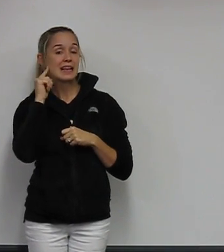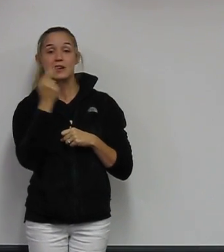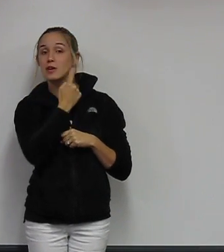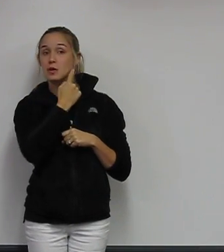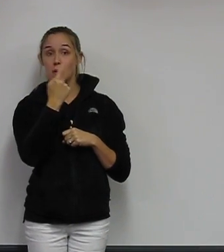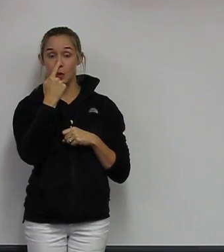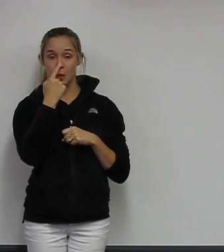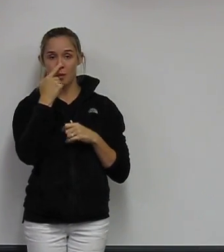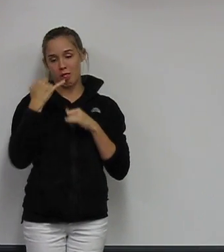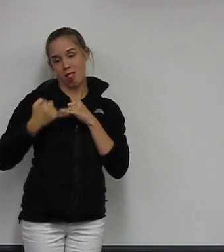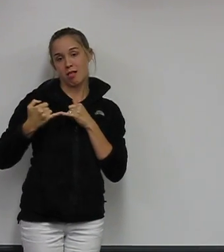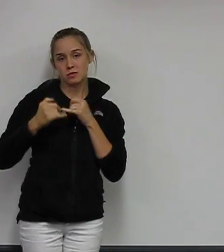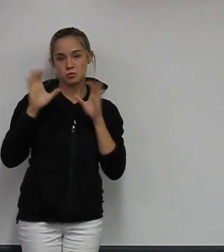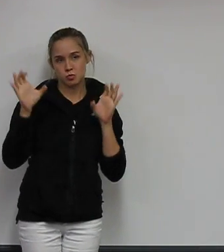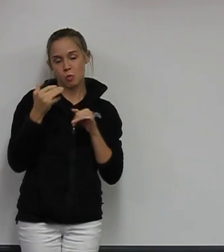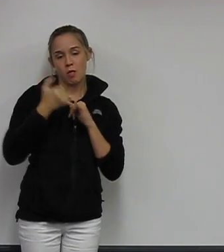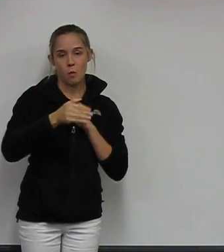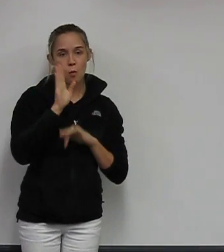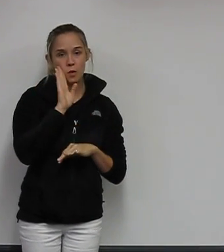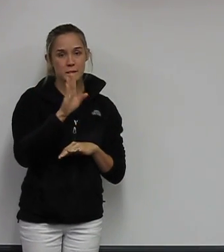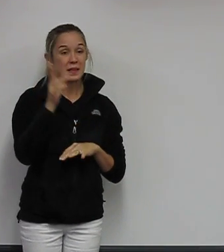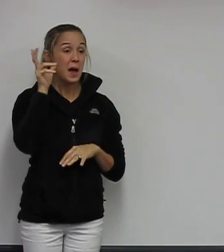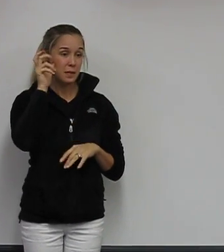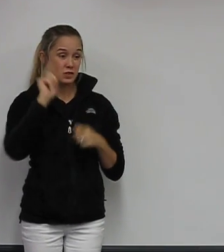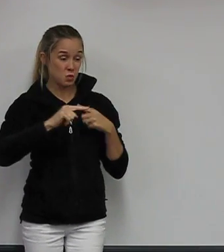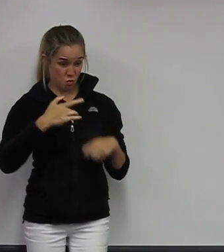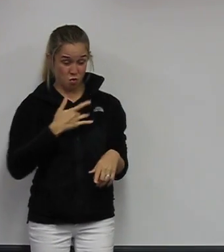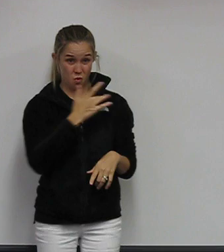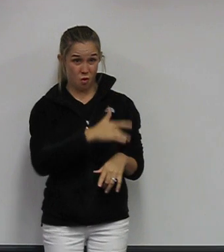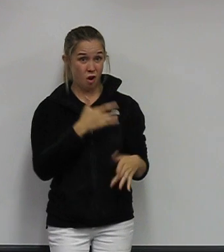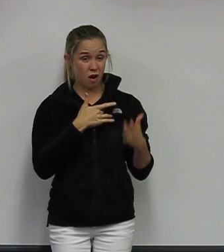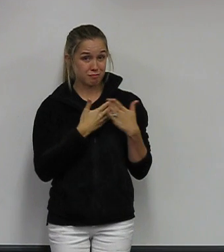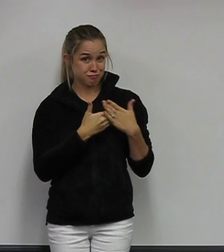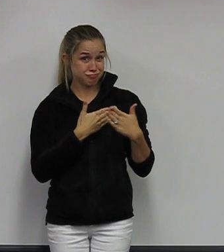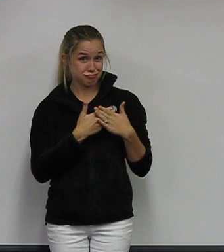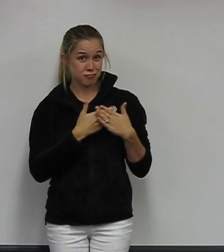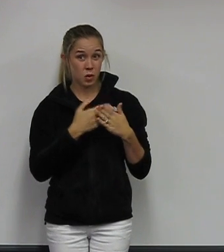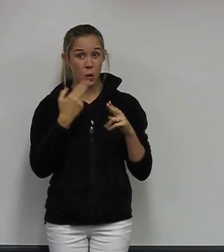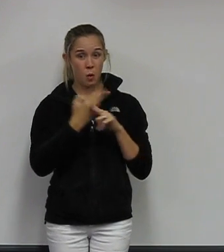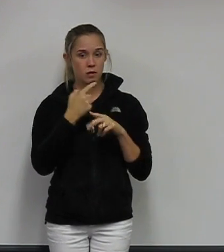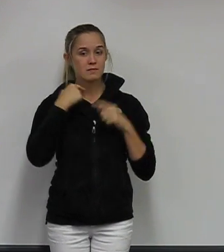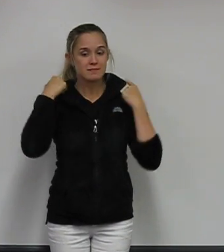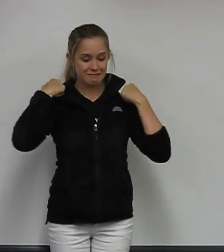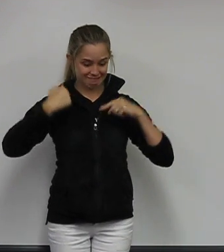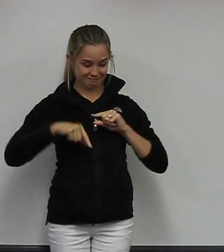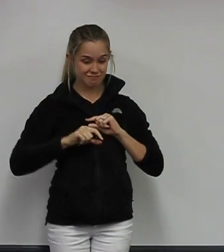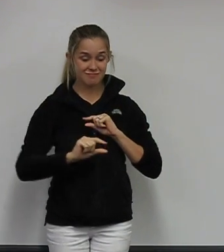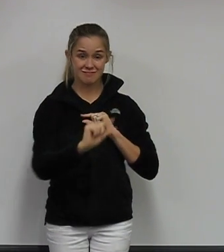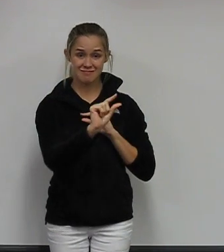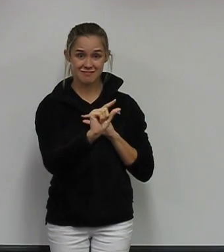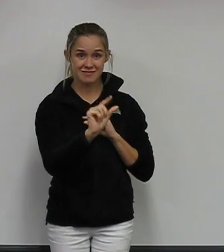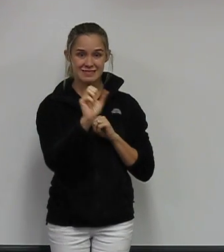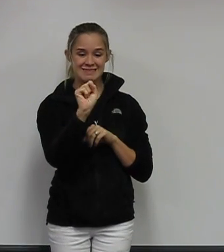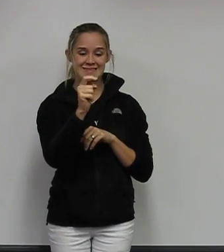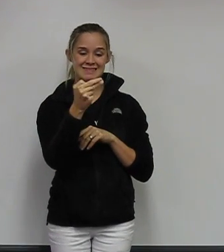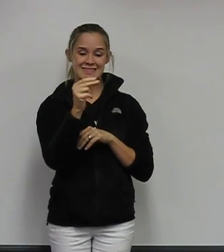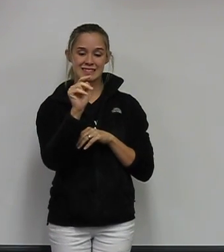heart. This is my stethoscope. This is what I use to listen. You may have used this before. Have you ever seen this? I bet you